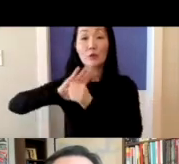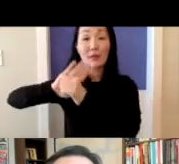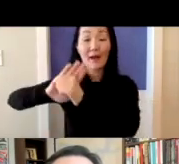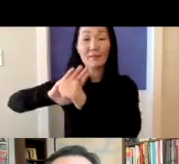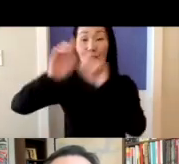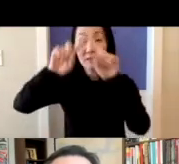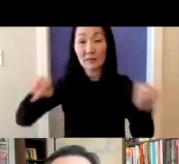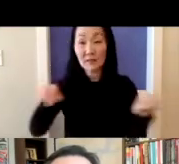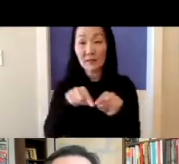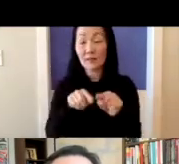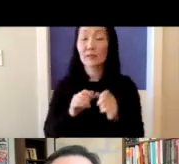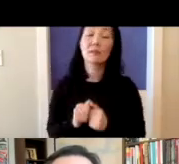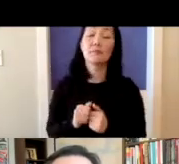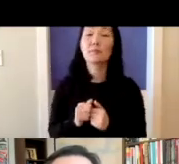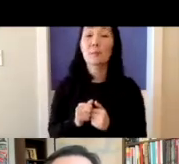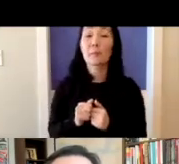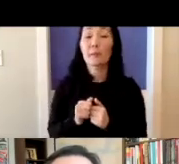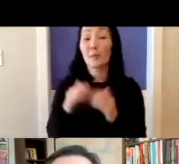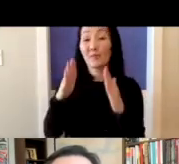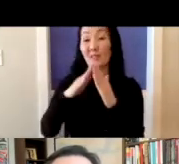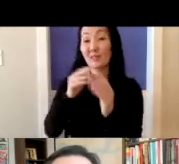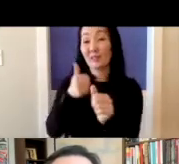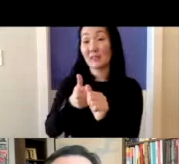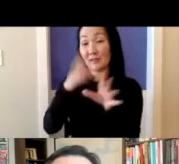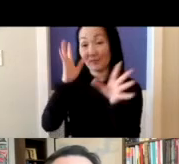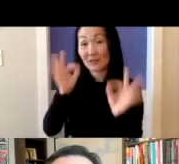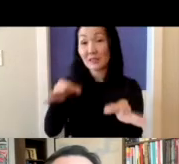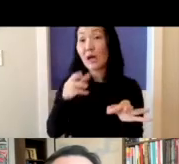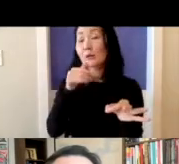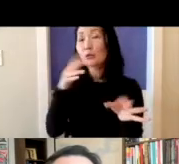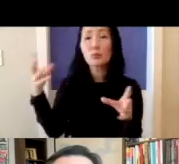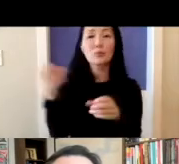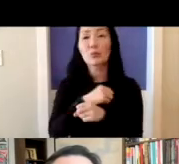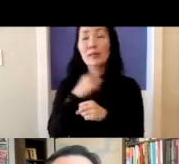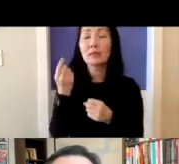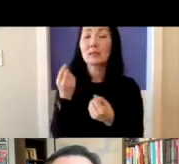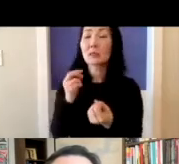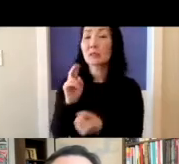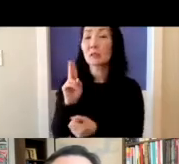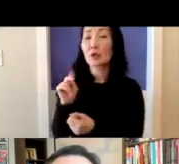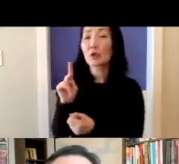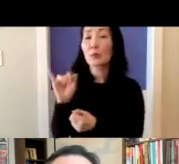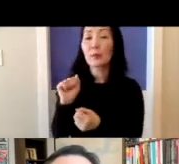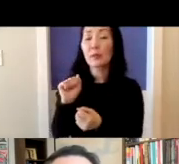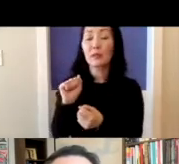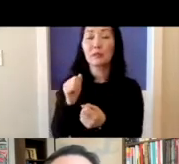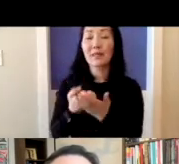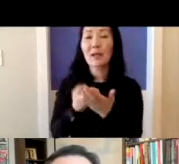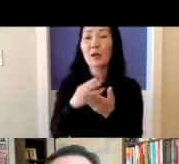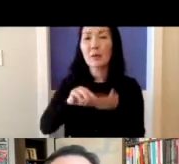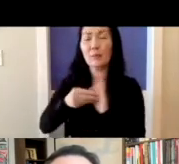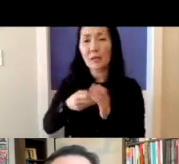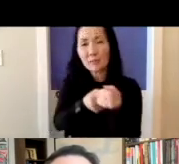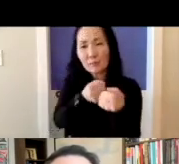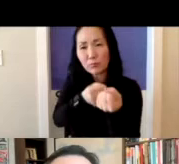not be able to determine the winners of an urban economy, but can certainly create and facilitate the